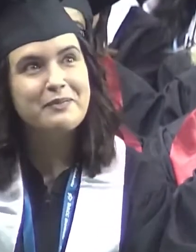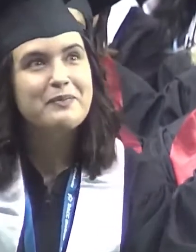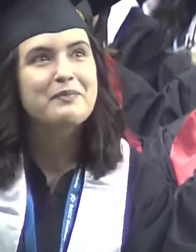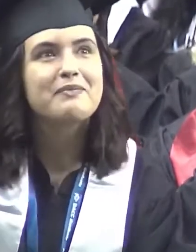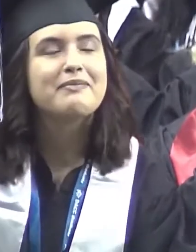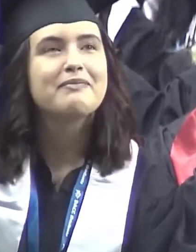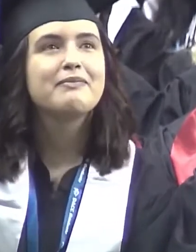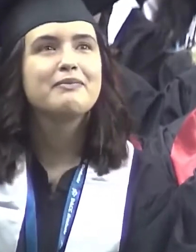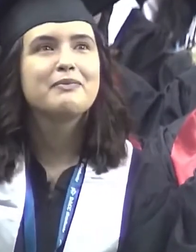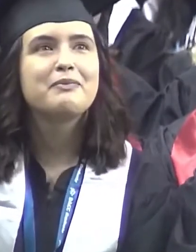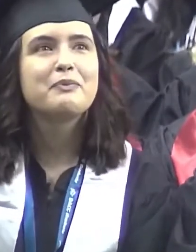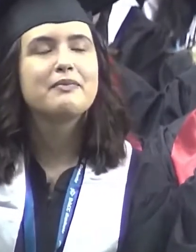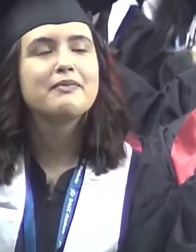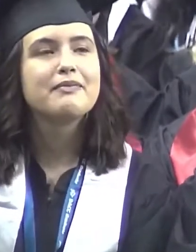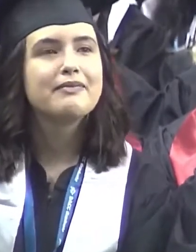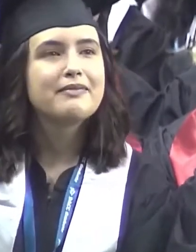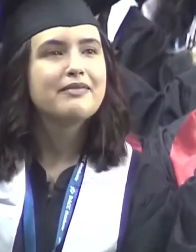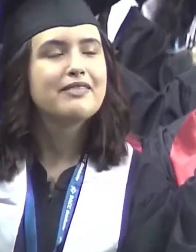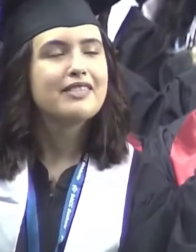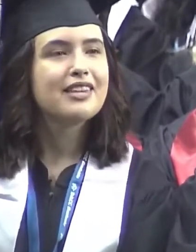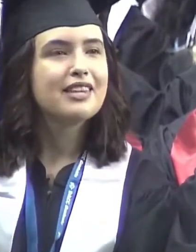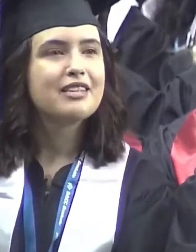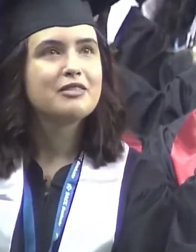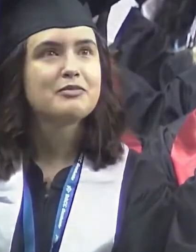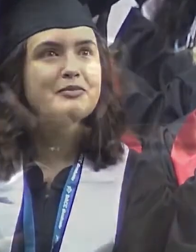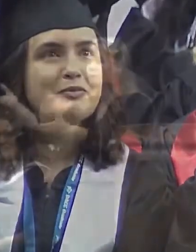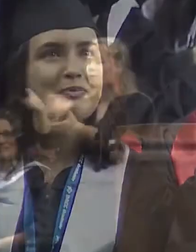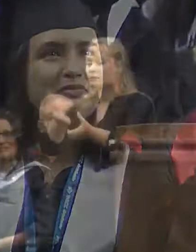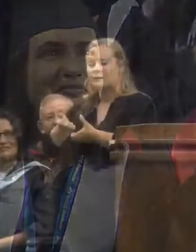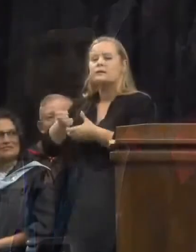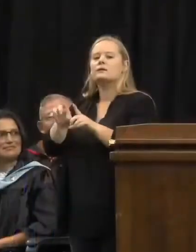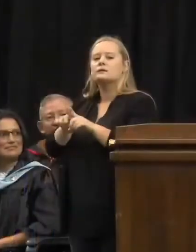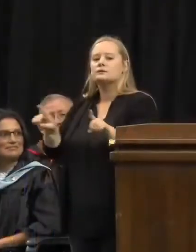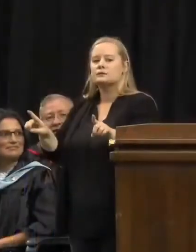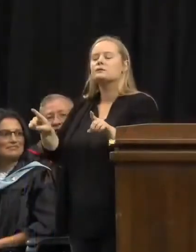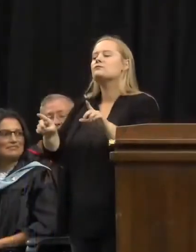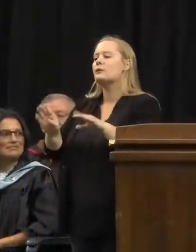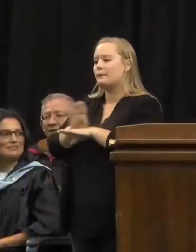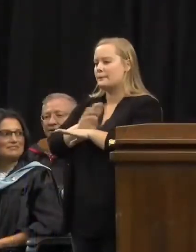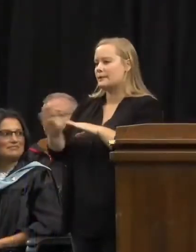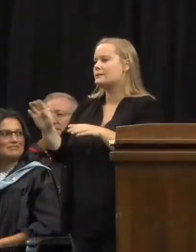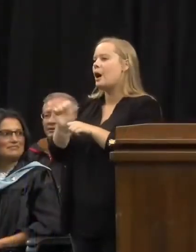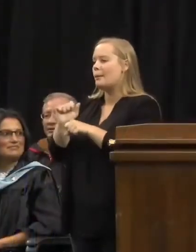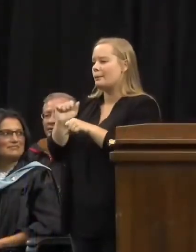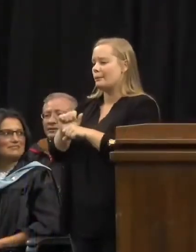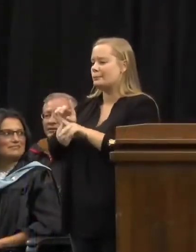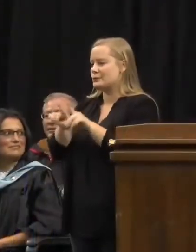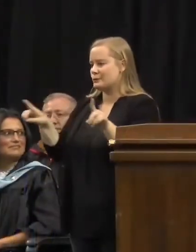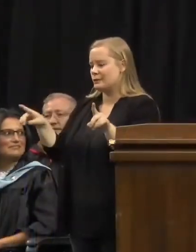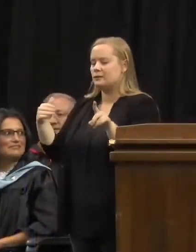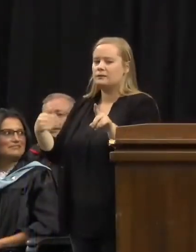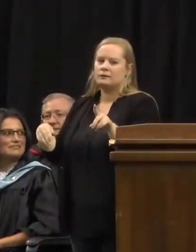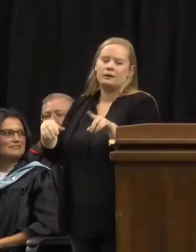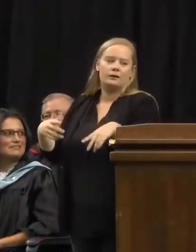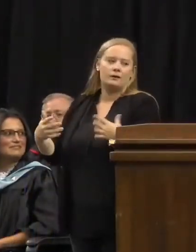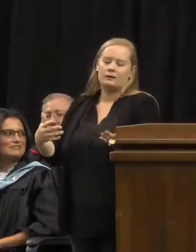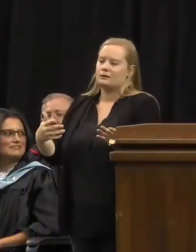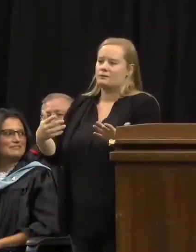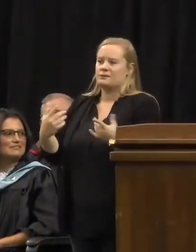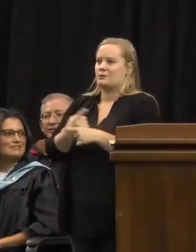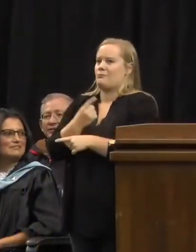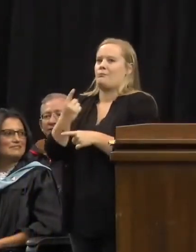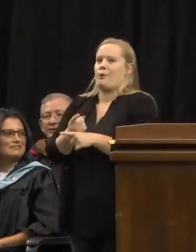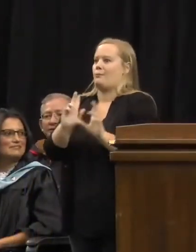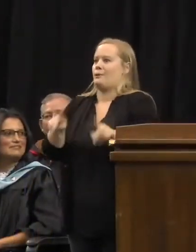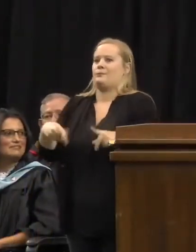my friend Debbie Moore, who is the recipient of the Associate of Business Occupation degree. Now, I couldn't think of a more